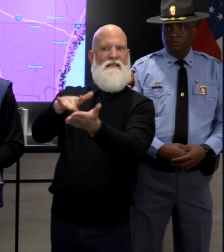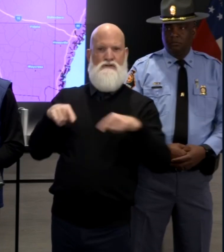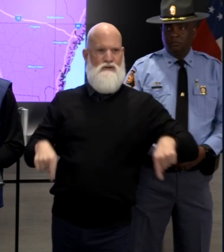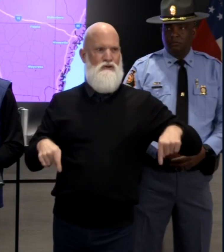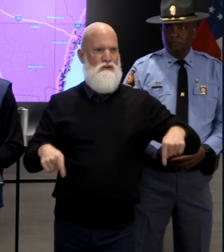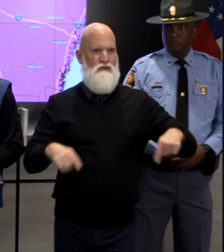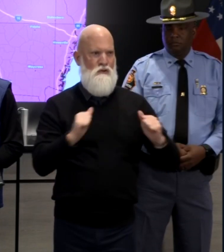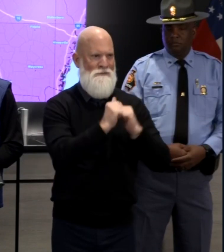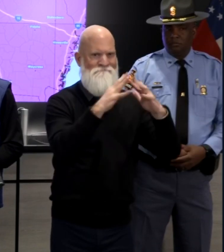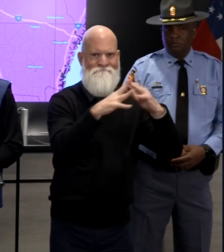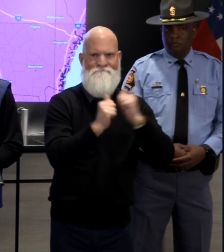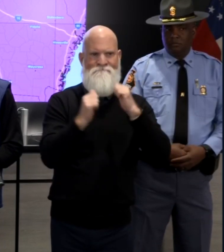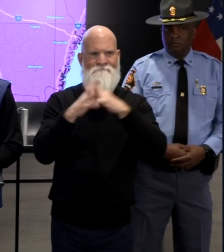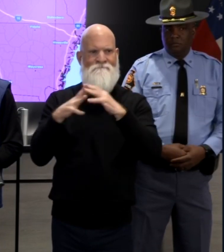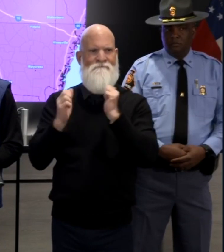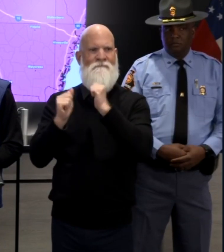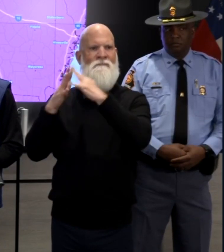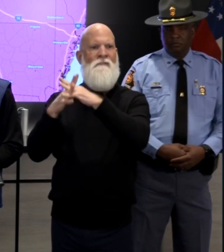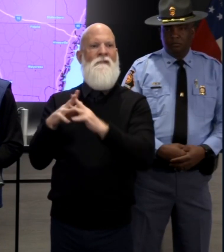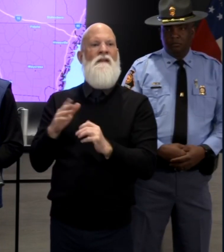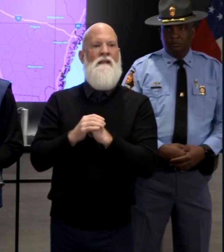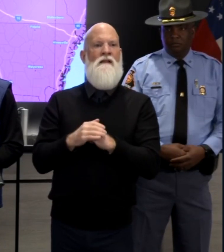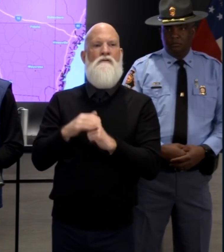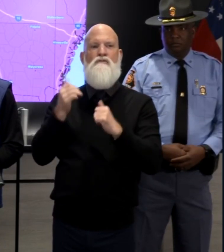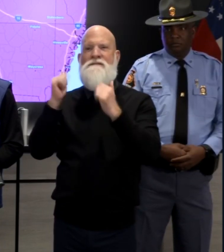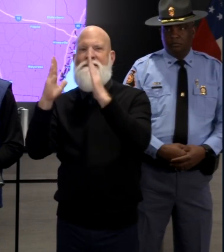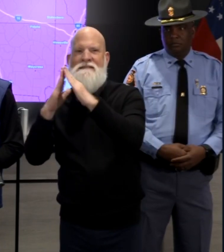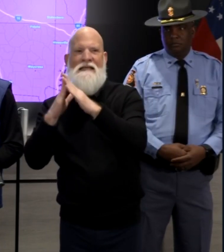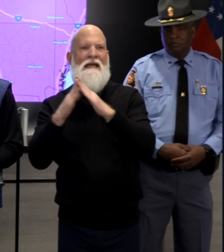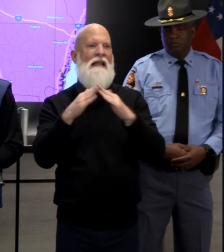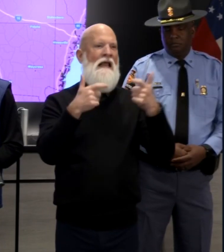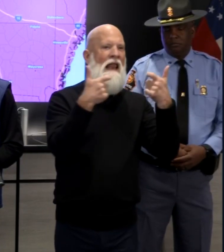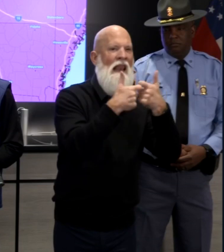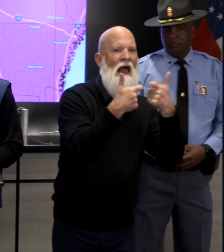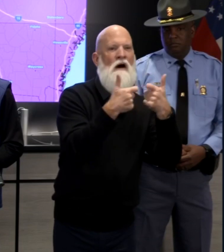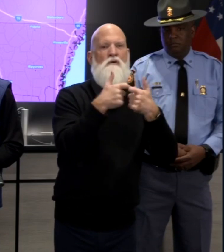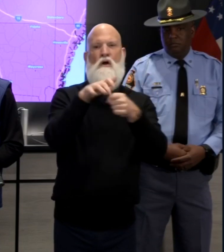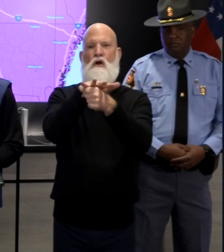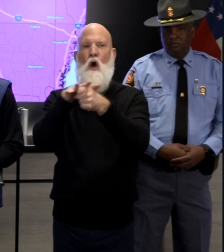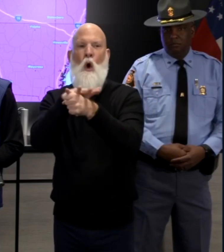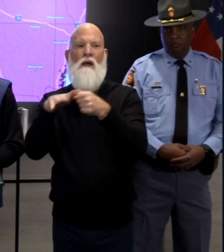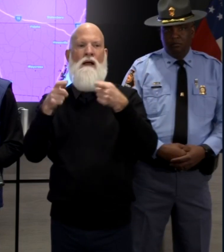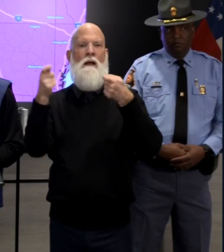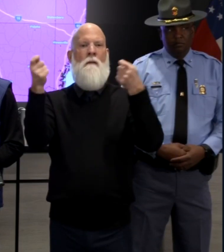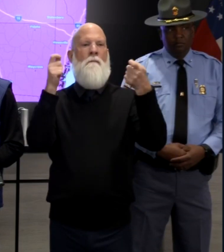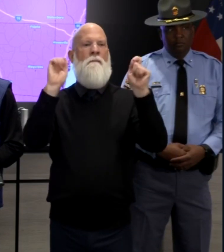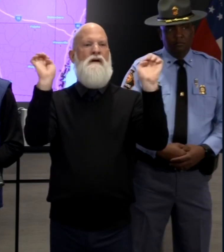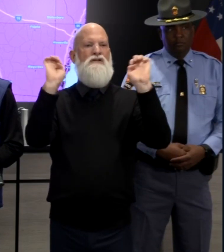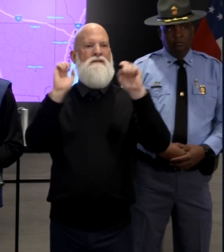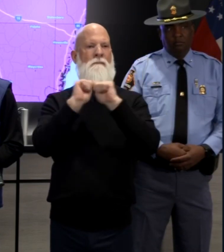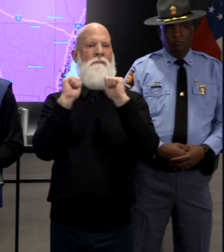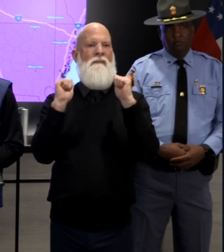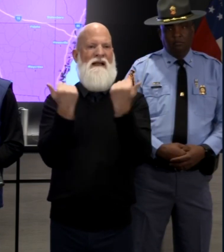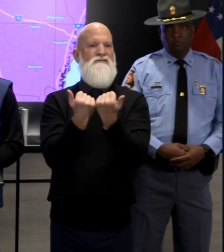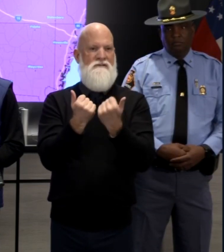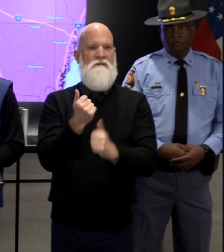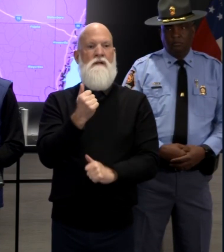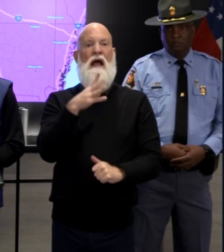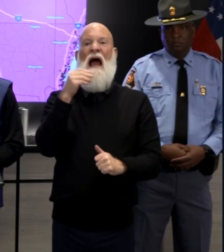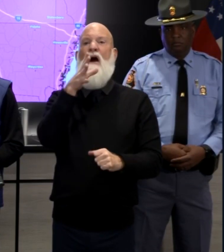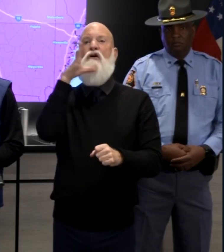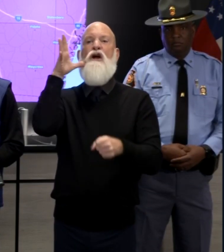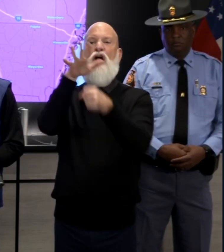Power, EMCs, our city electrics, local emergency management agencies, rural water. I mean, we're treating this